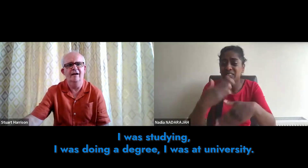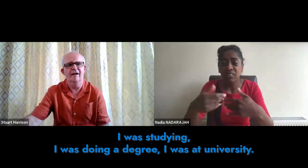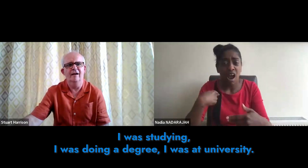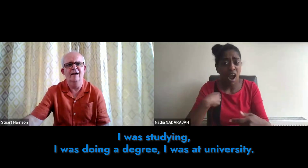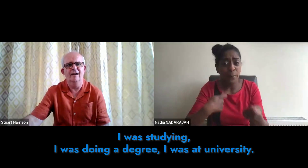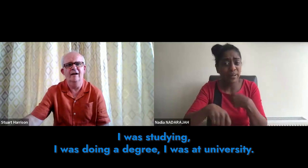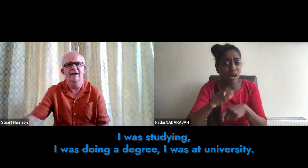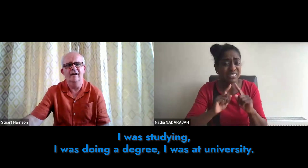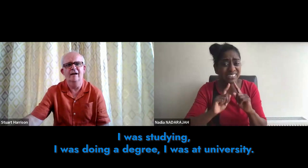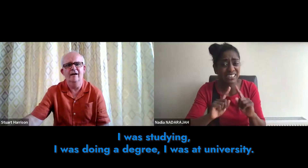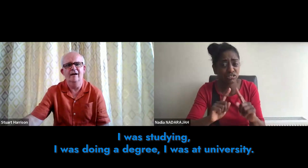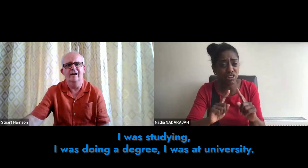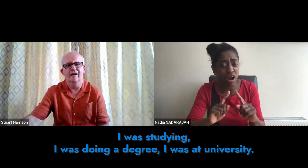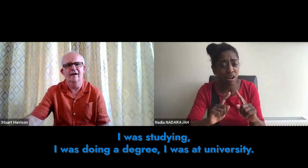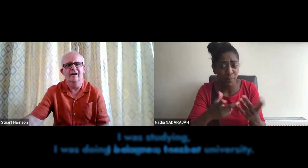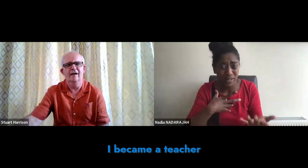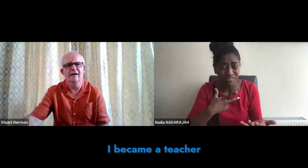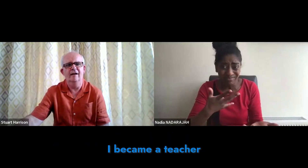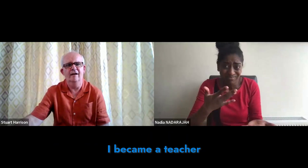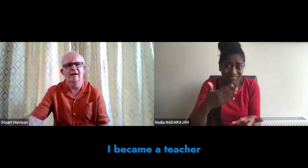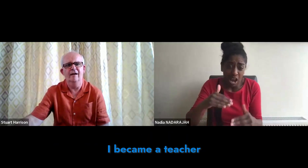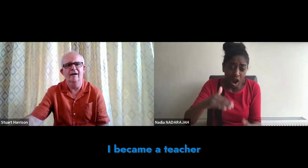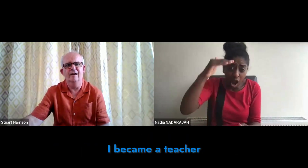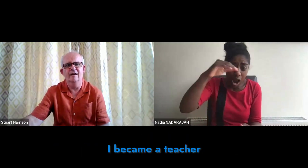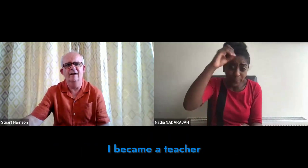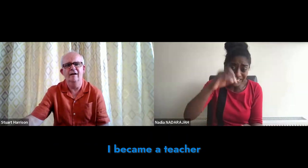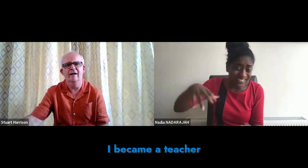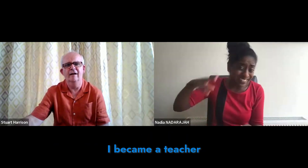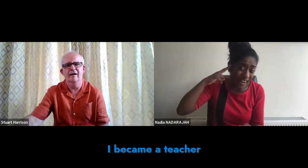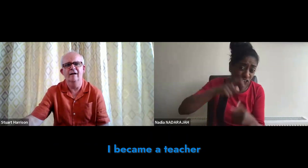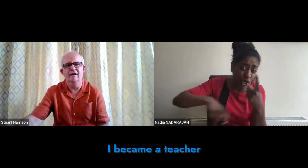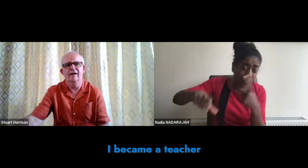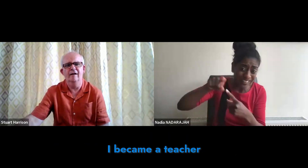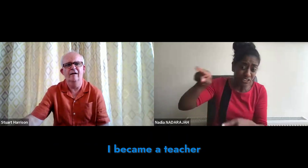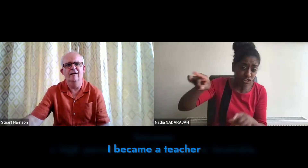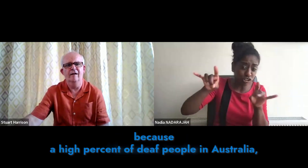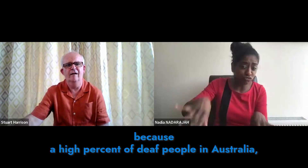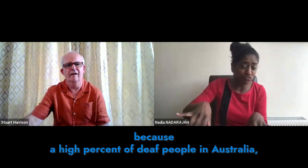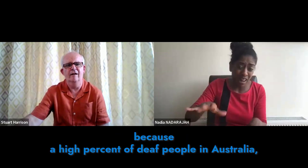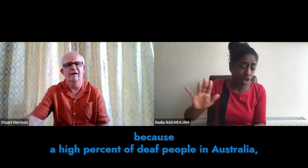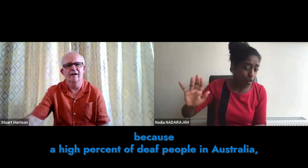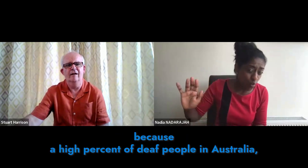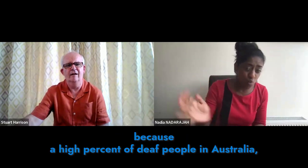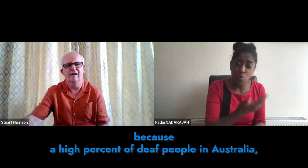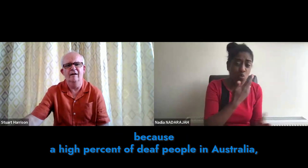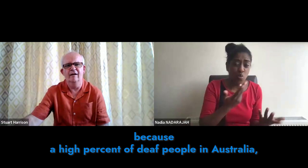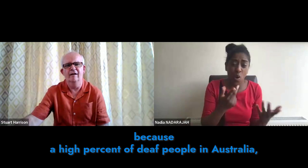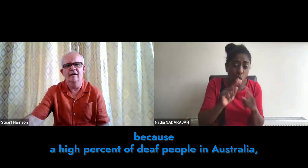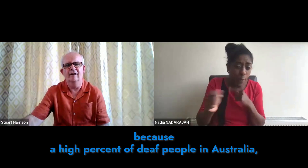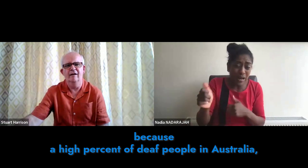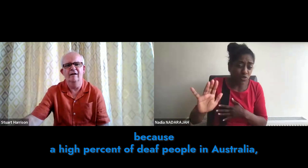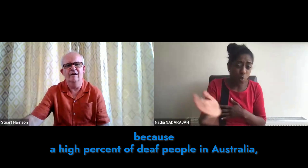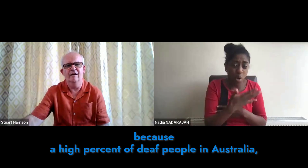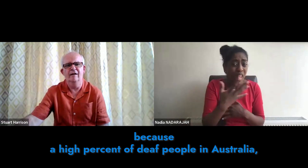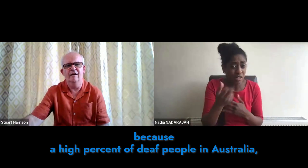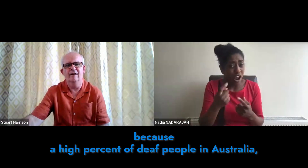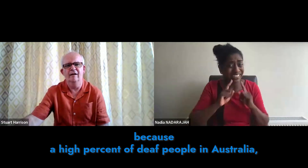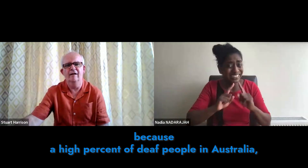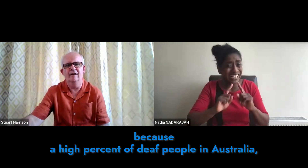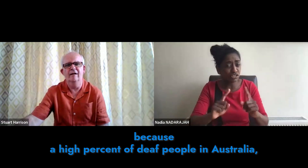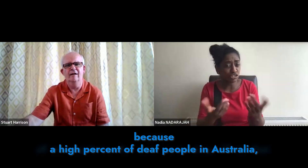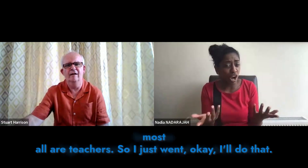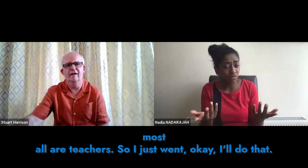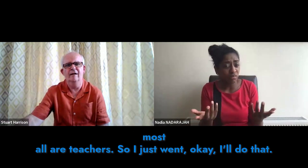studying, I was doing a degree, I was at university, I became a teacher because a high percent of deaf people